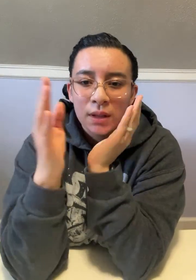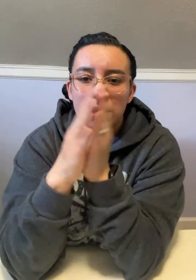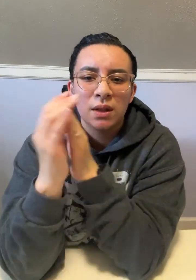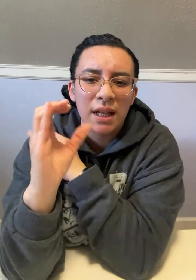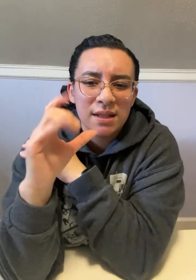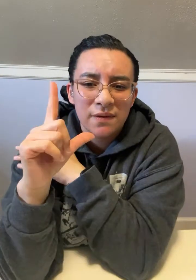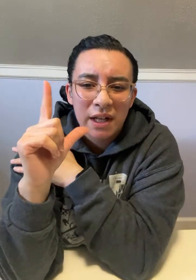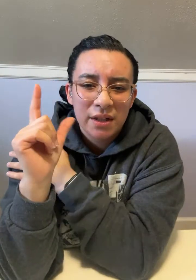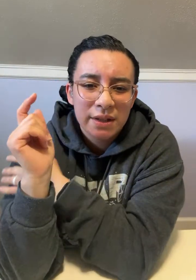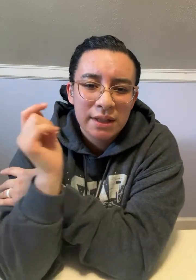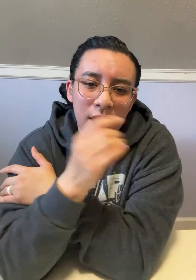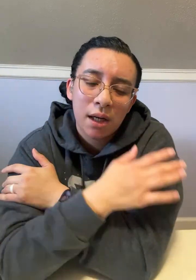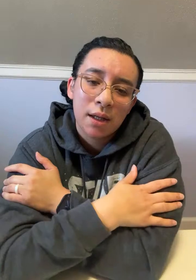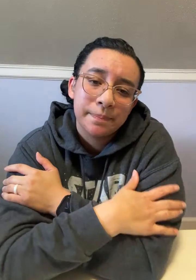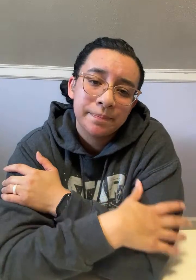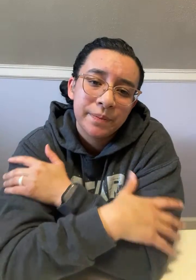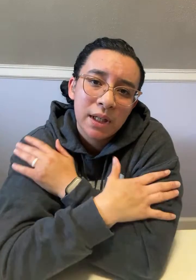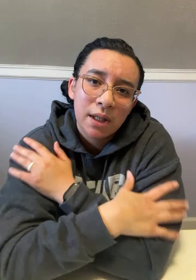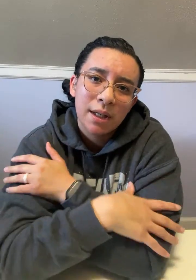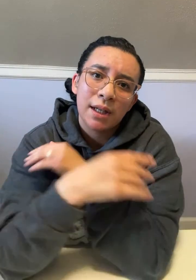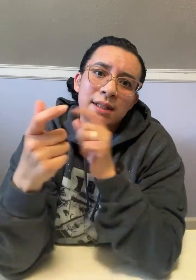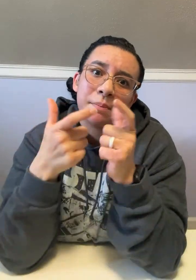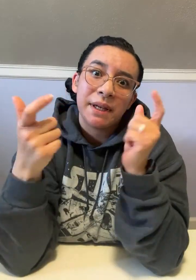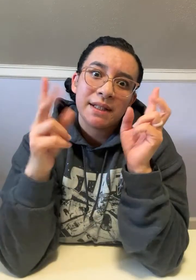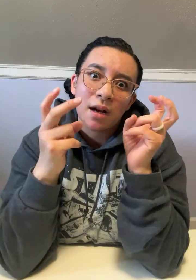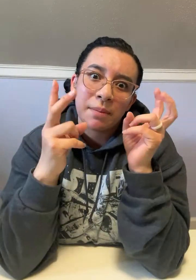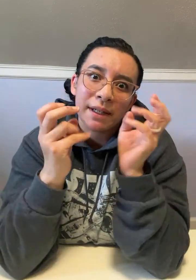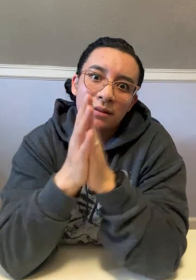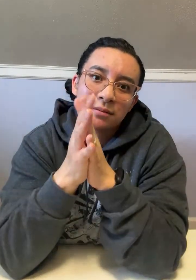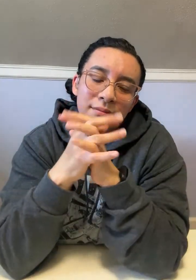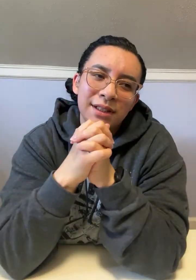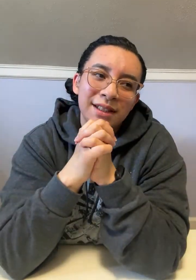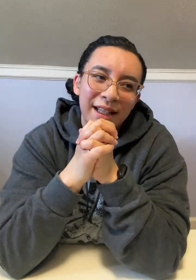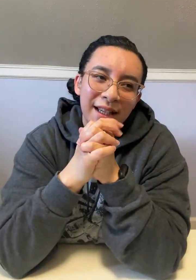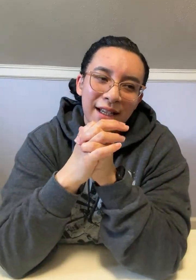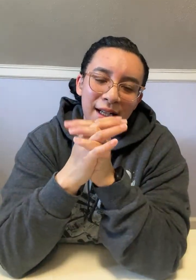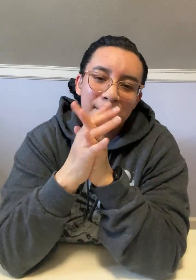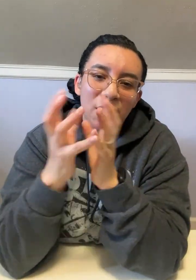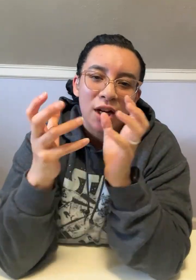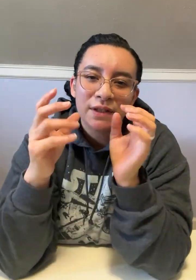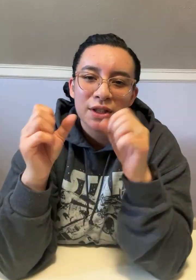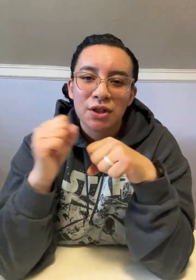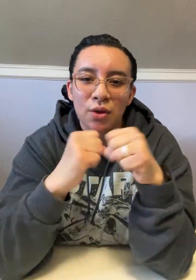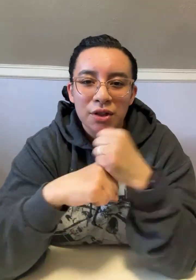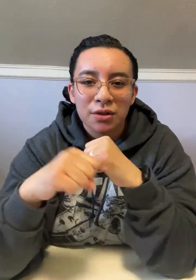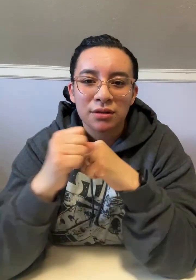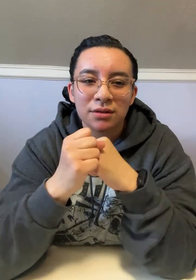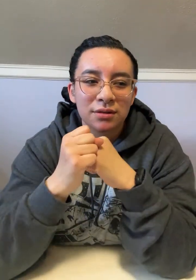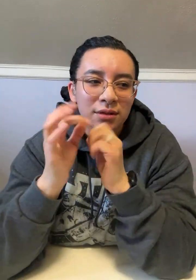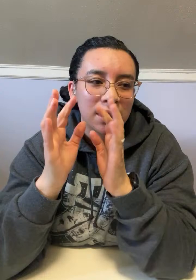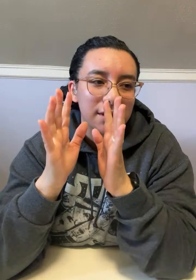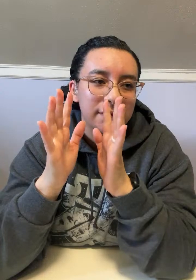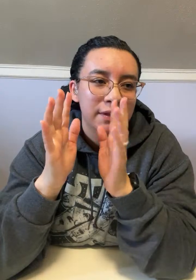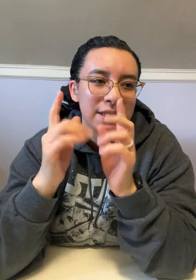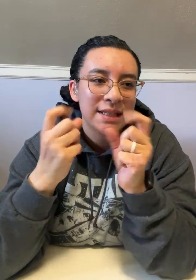So classifiers, that's a big topic. A lot of the structural of